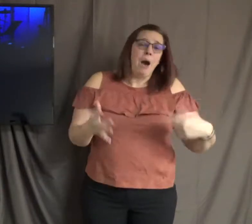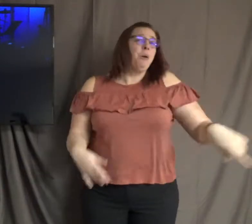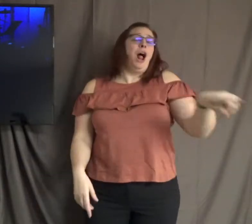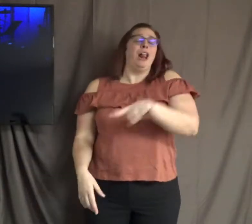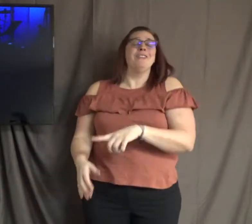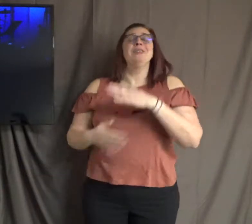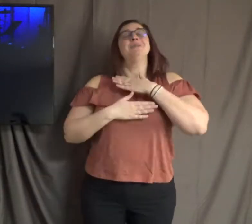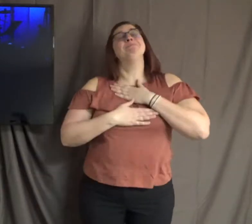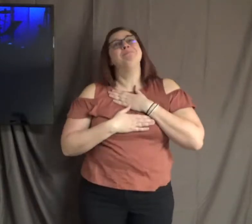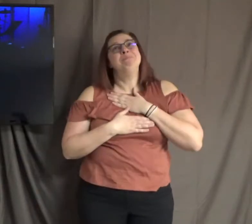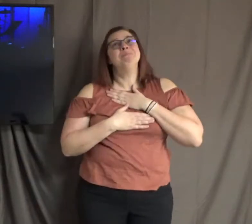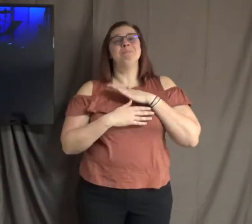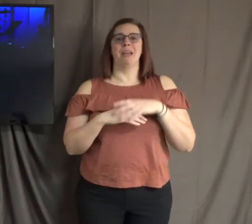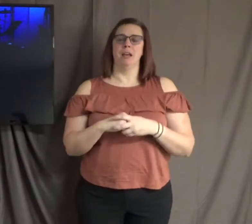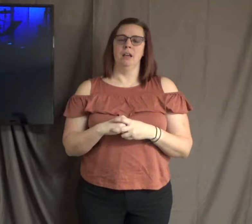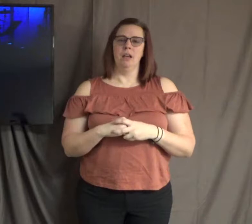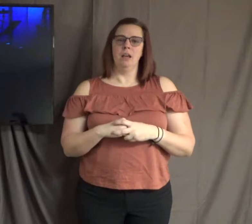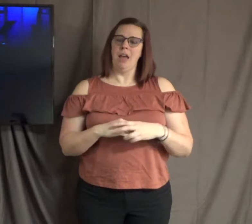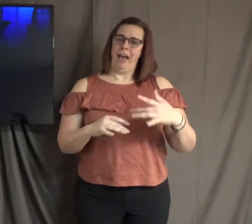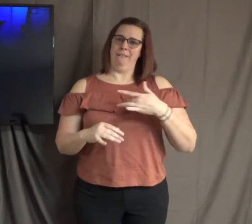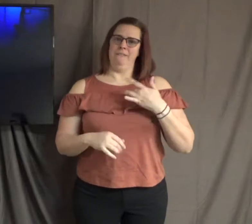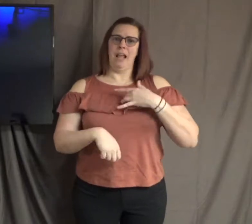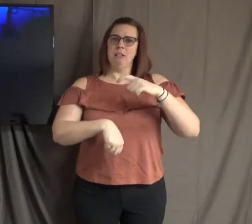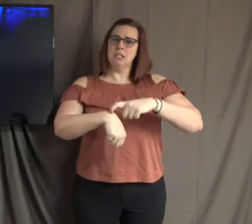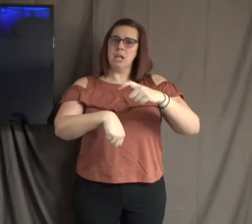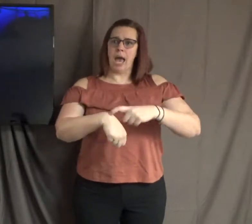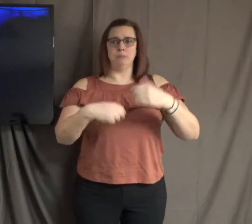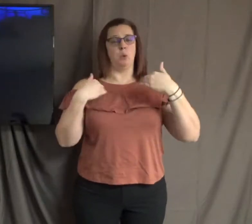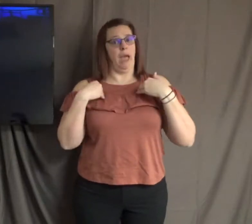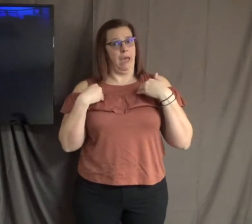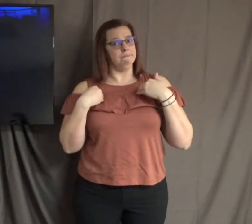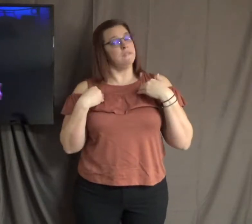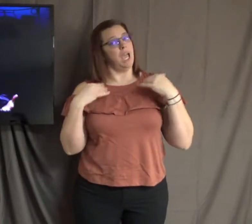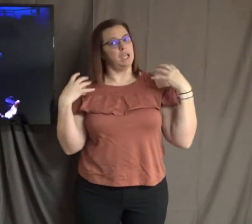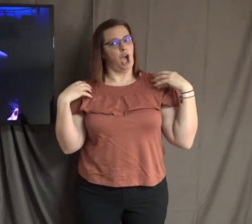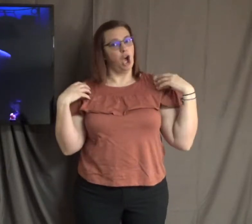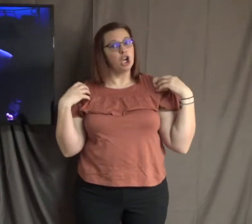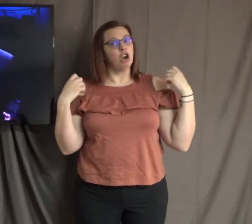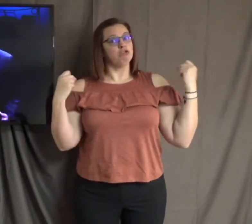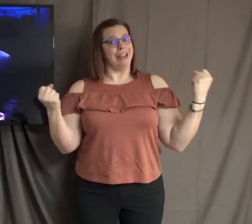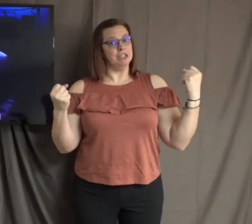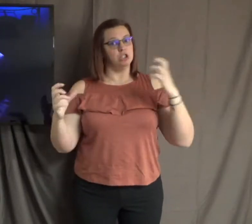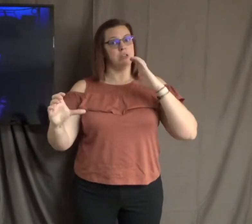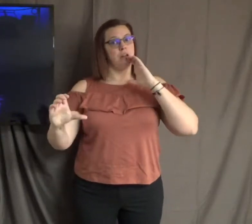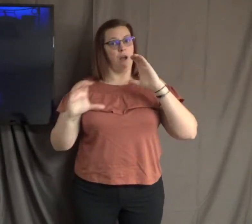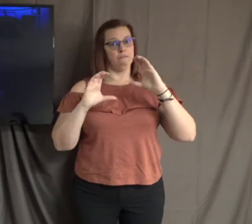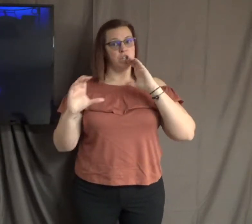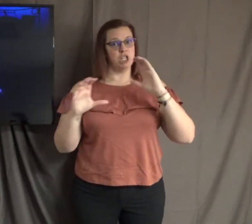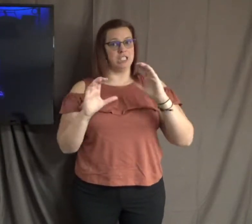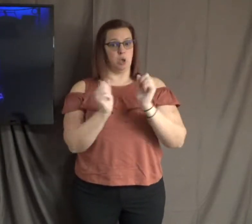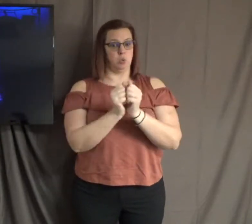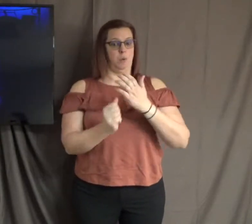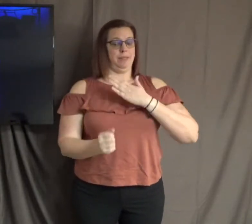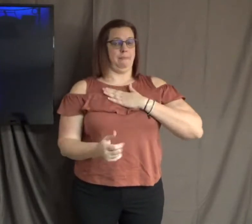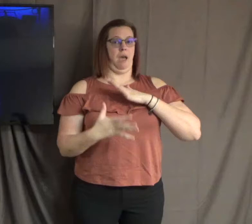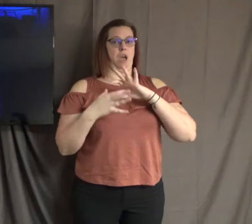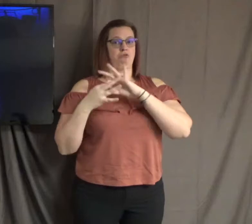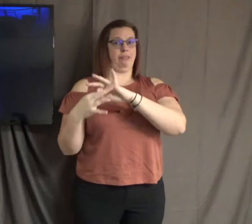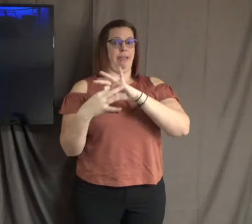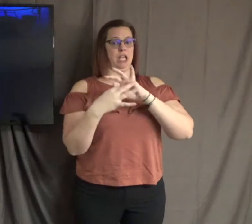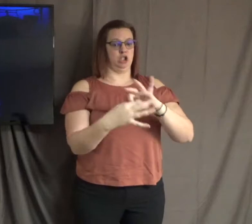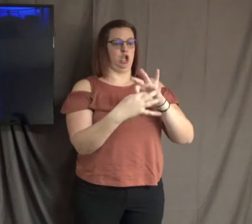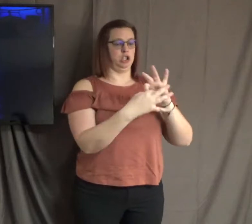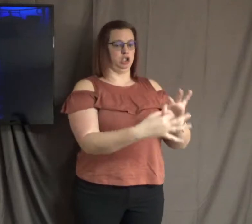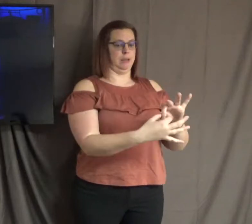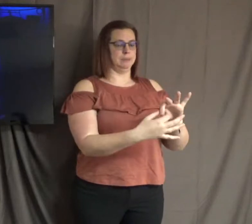I feel it's time to have a courageous conversation in my relationships. Something's not working. What do I